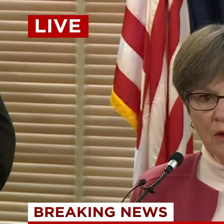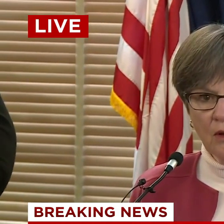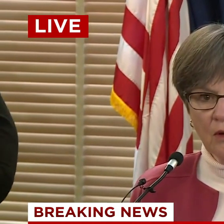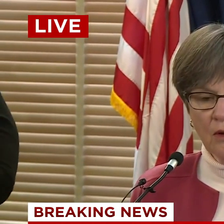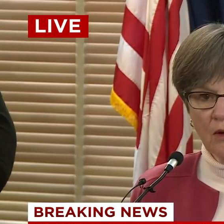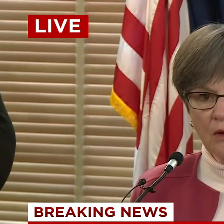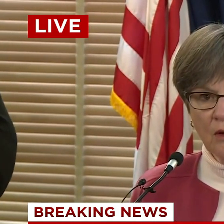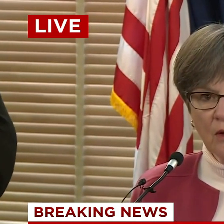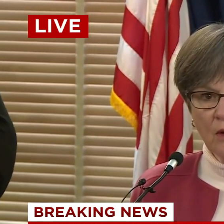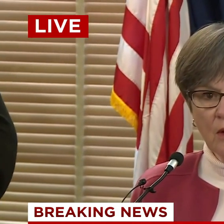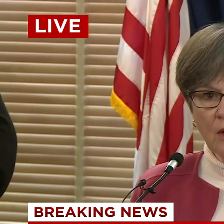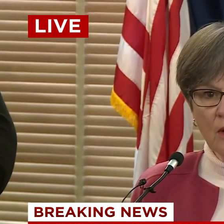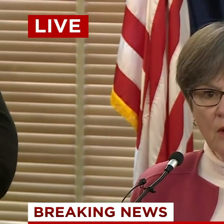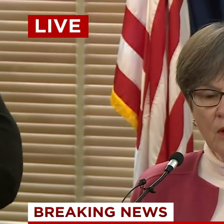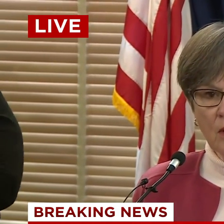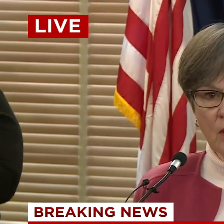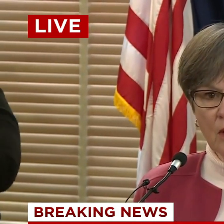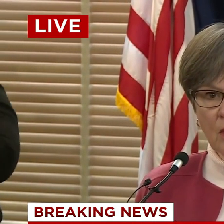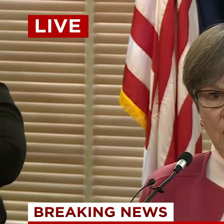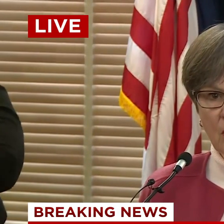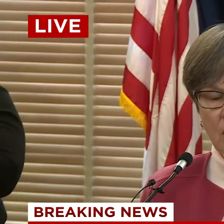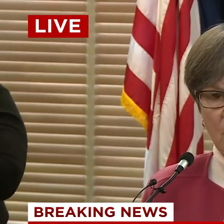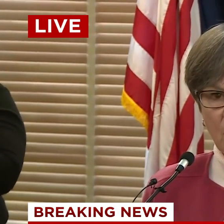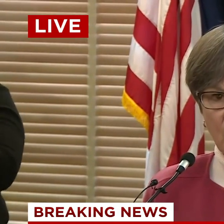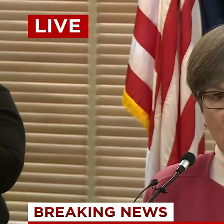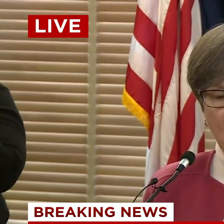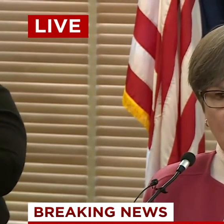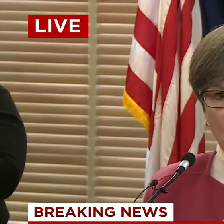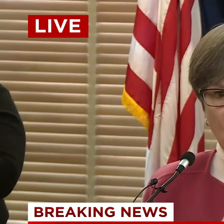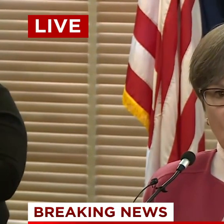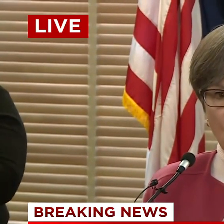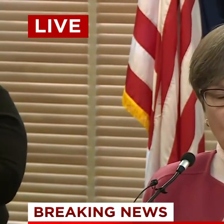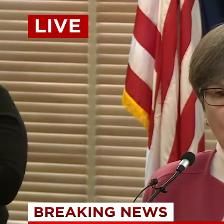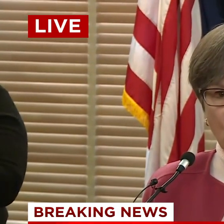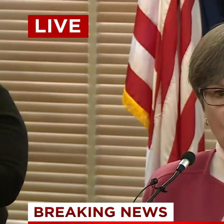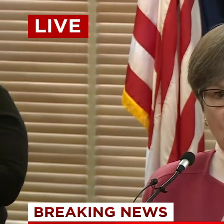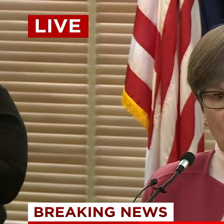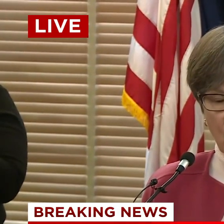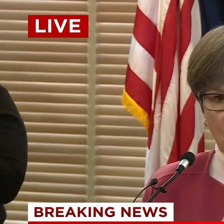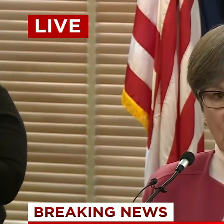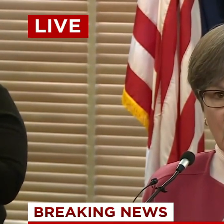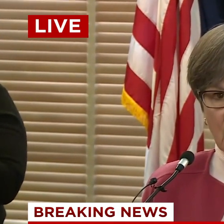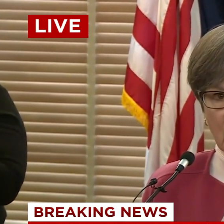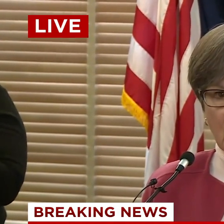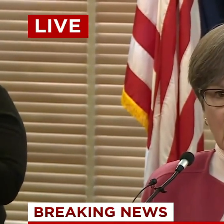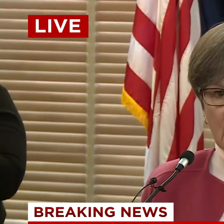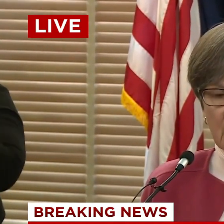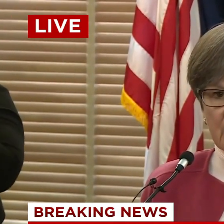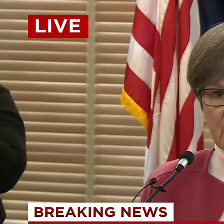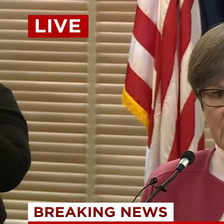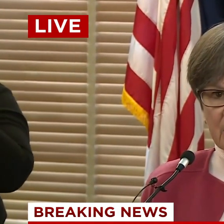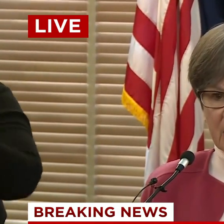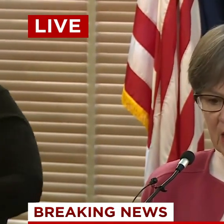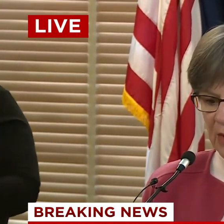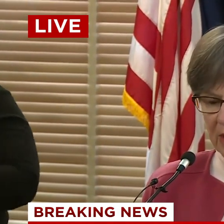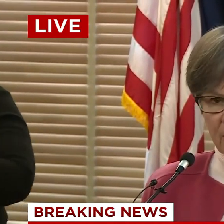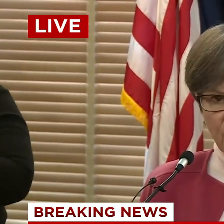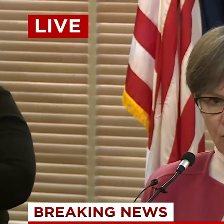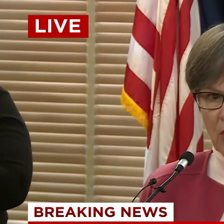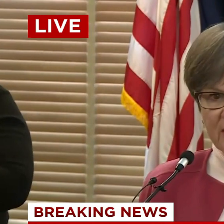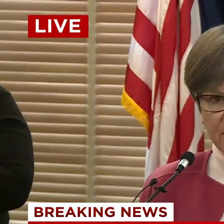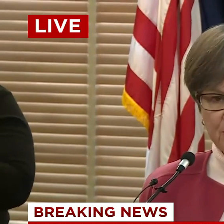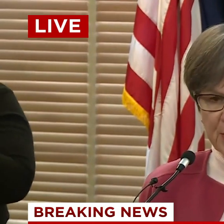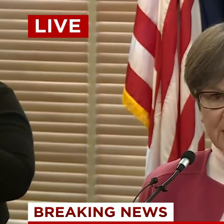your normal bill would be, and then let's get a, so that sticker shock isn't as bad as what it probably will be for everybody. Yeah, I